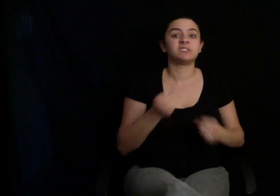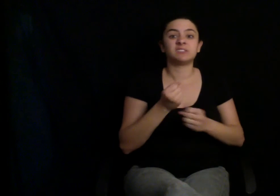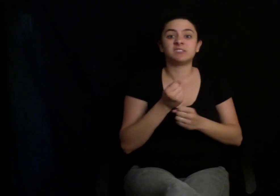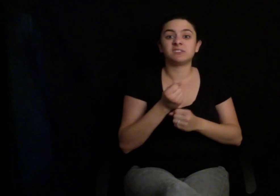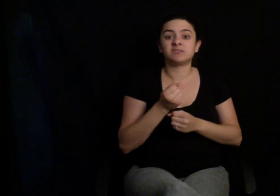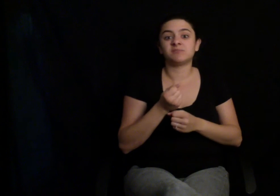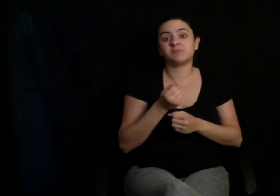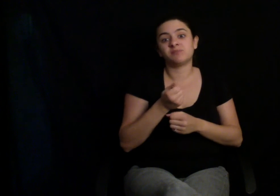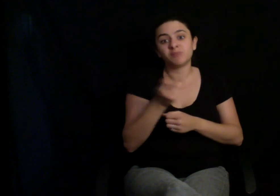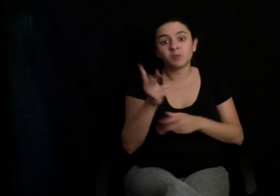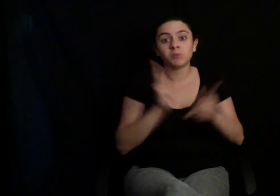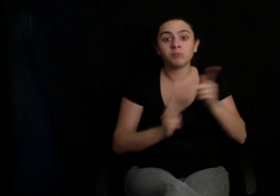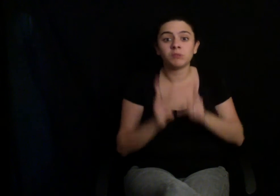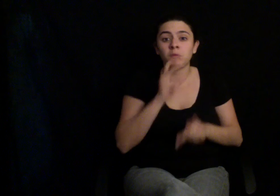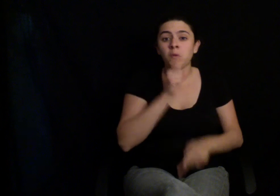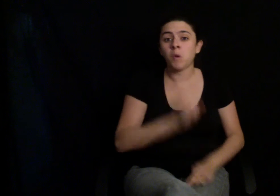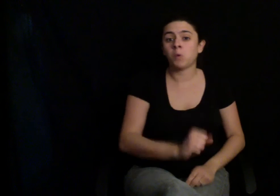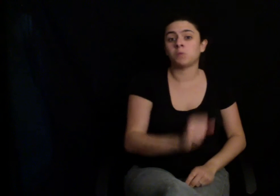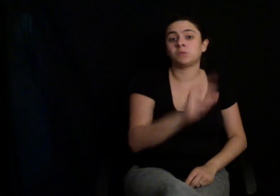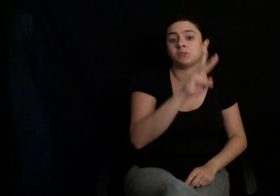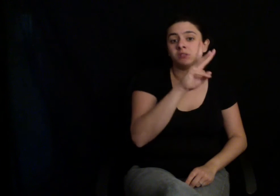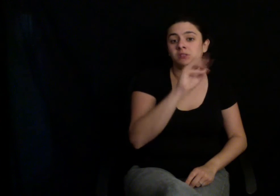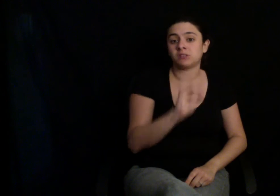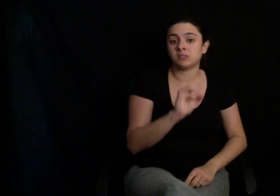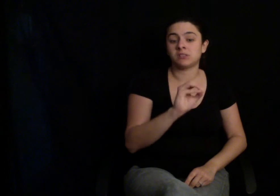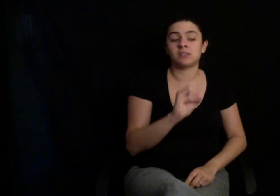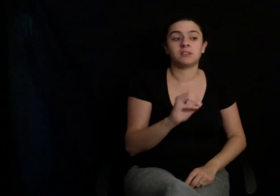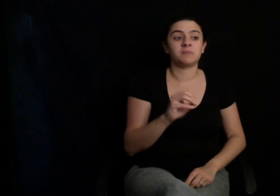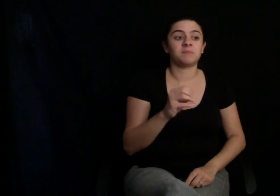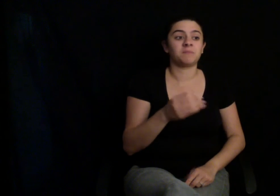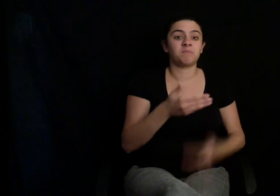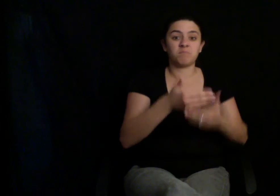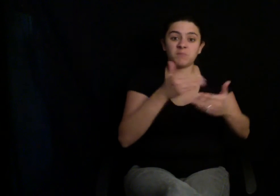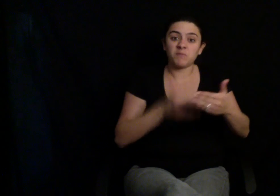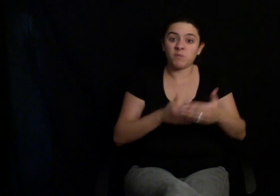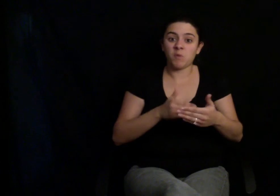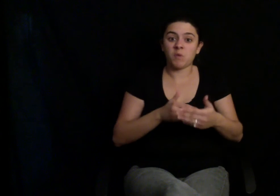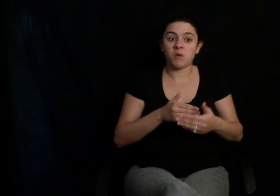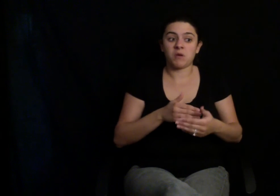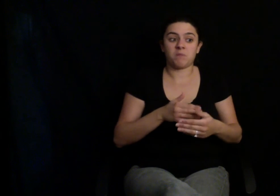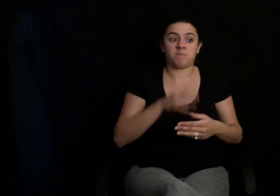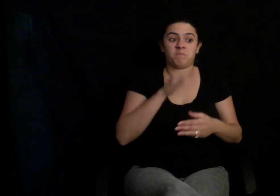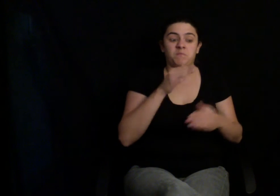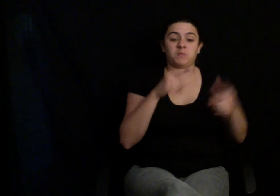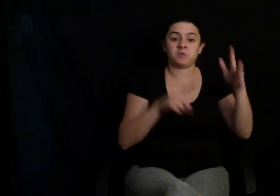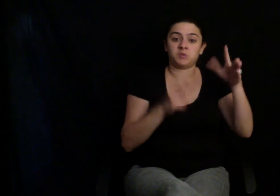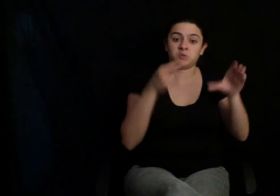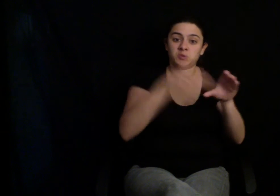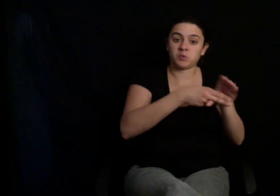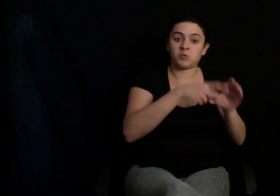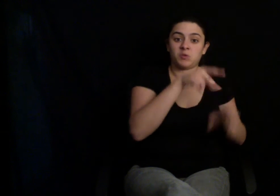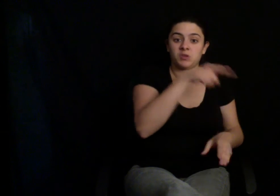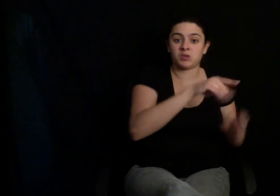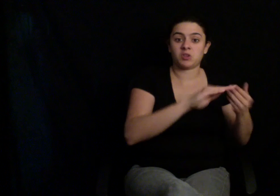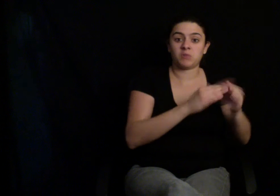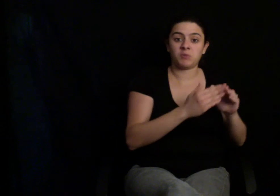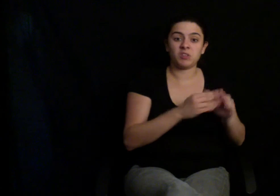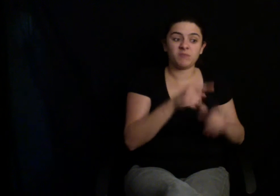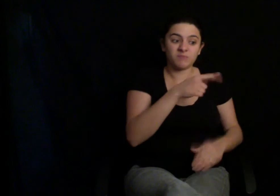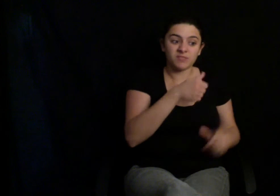aren't Redditors until they join NoFap. They'll actually just sign up for Reddit, only post on NoFap, and we'll have thousands of